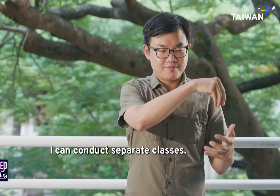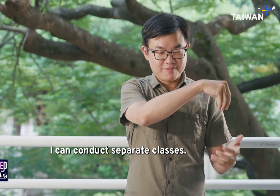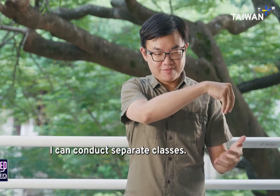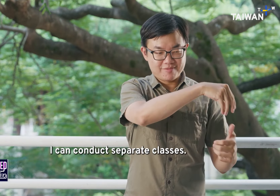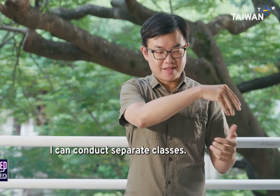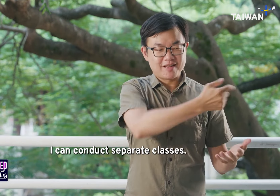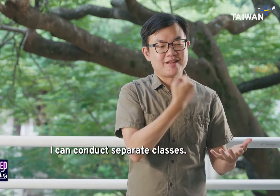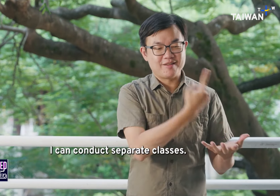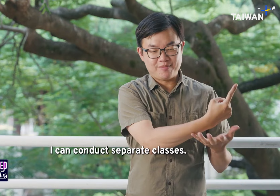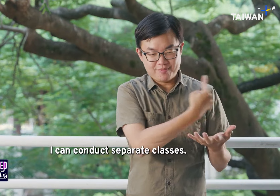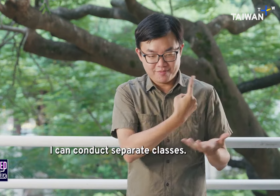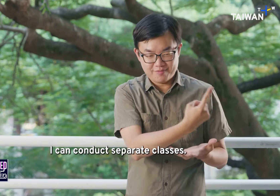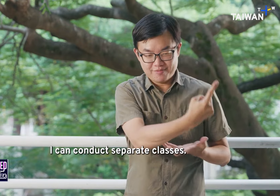I can conduct separate classes.